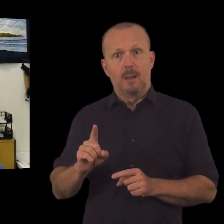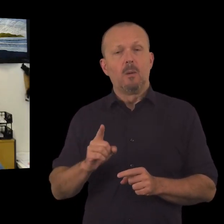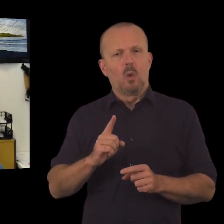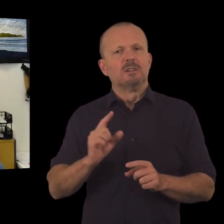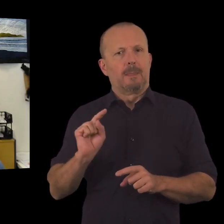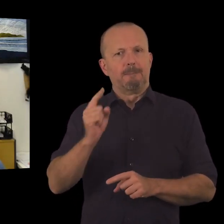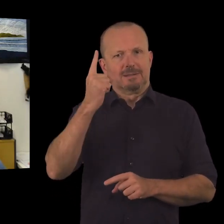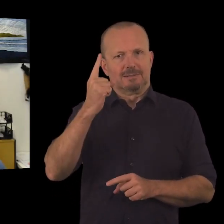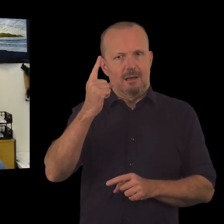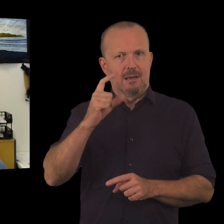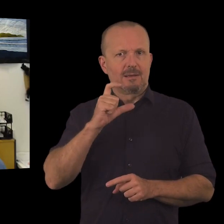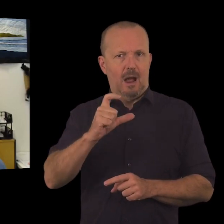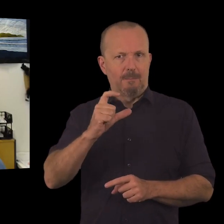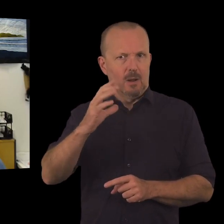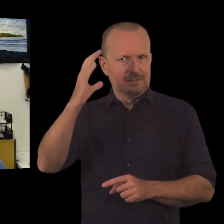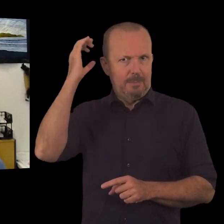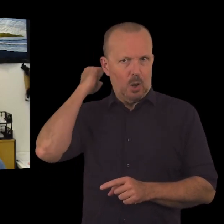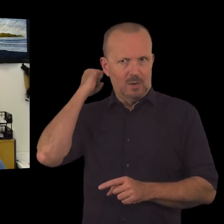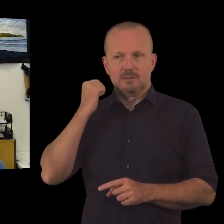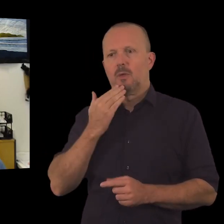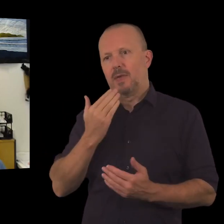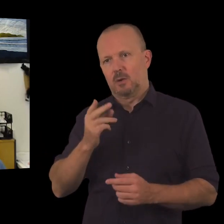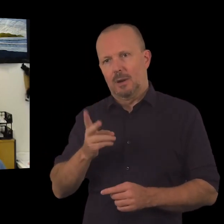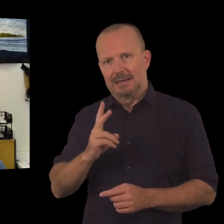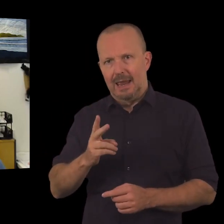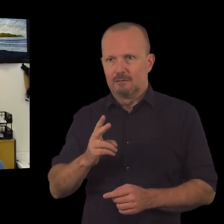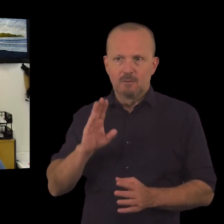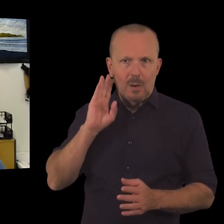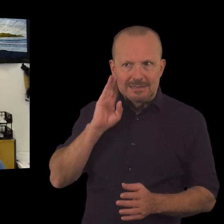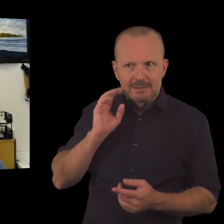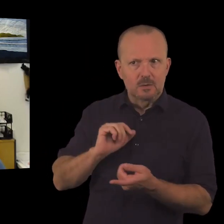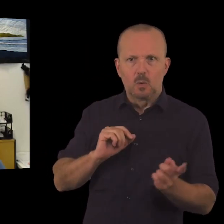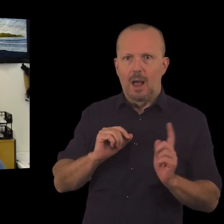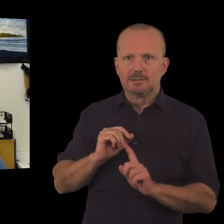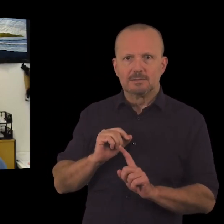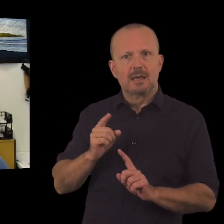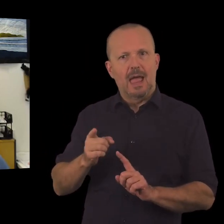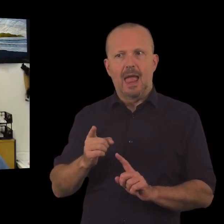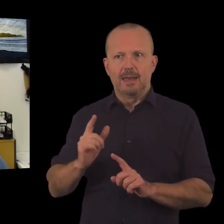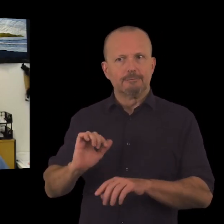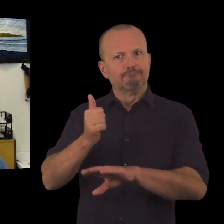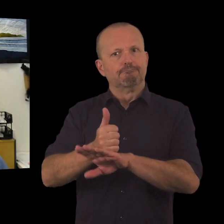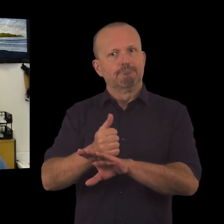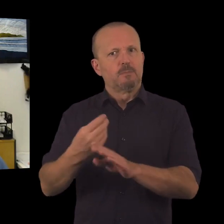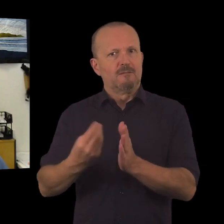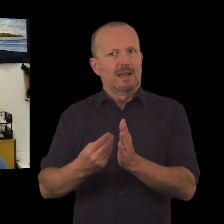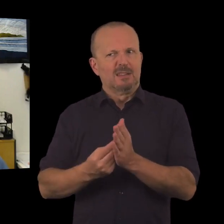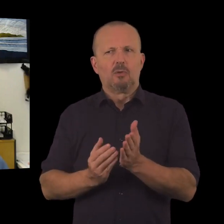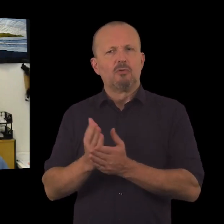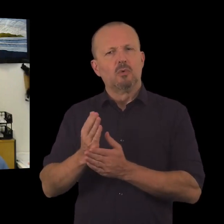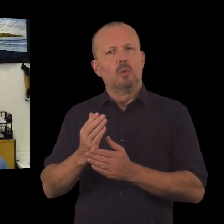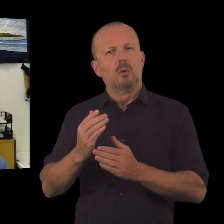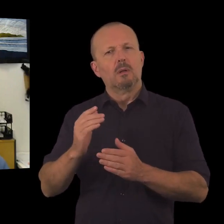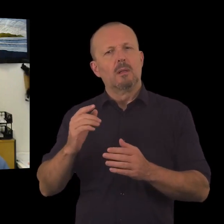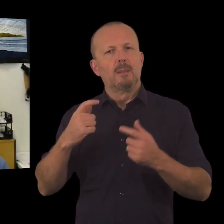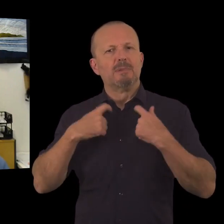Minister Sepuloni, and I want to thank you again, Minister, for listening to the call from Creative Spaces and establishing the funding through the Ministry of